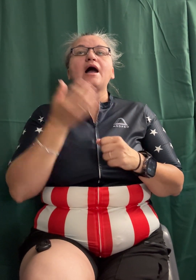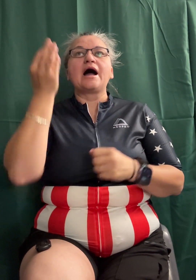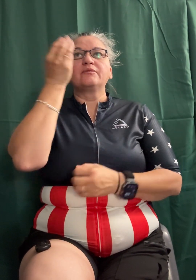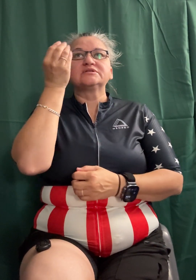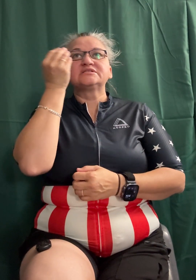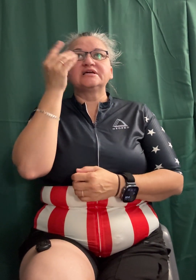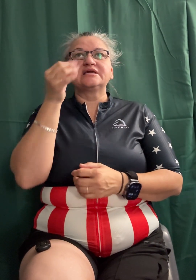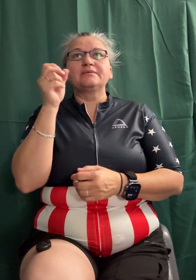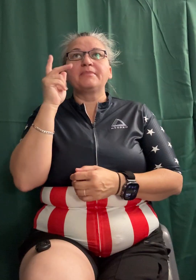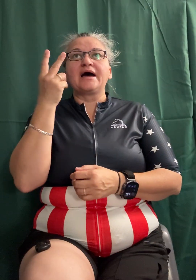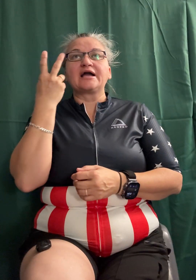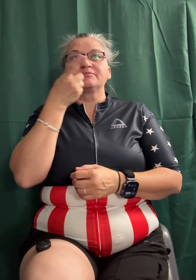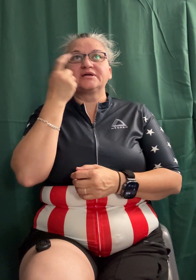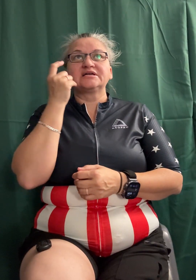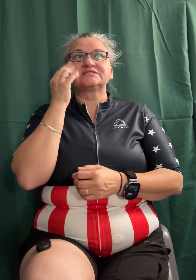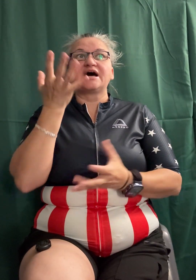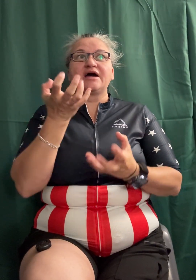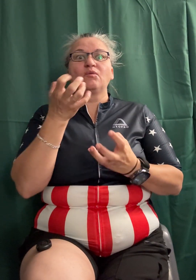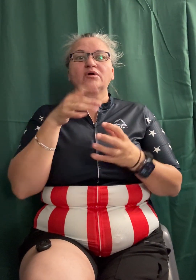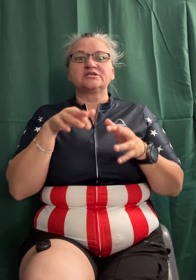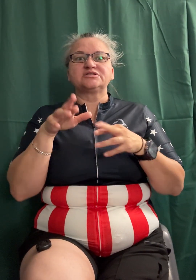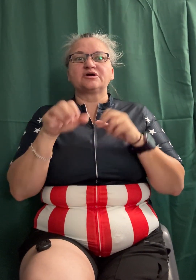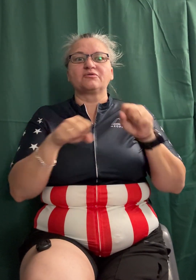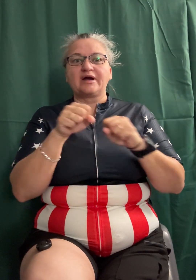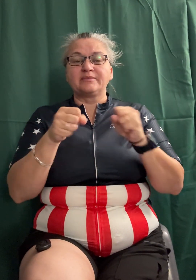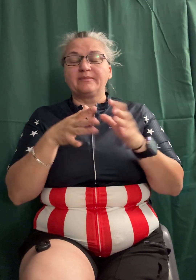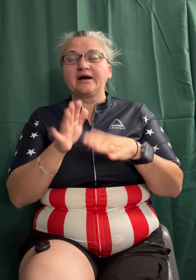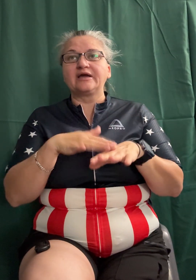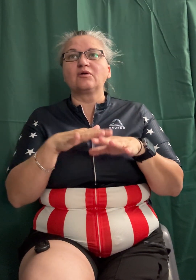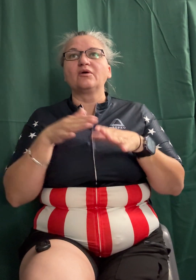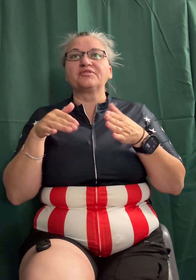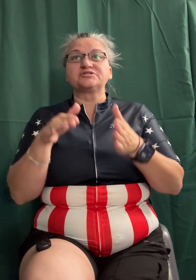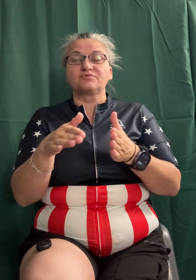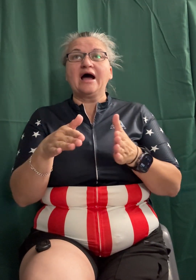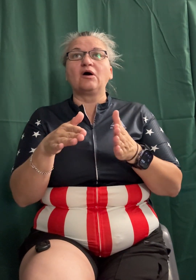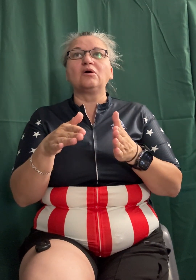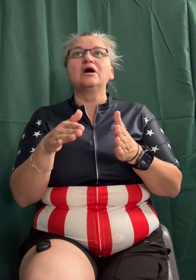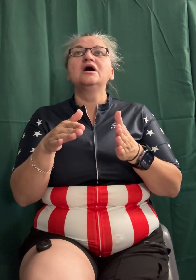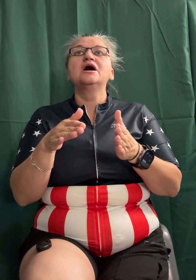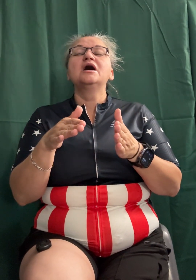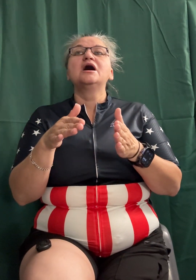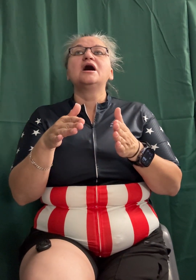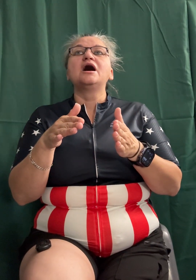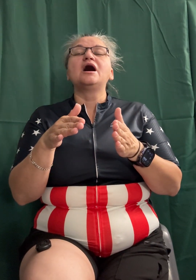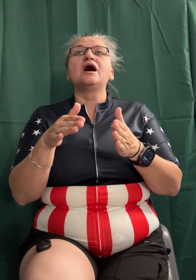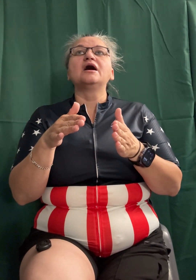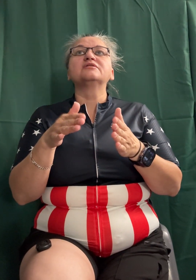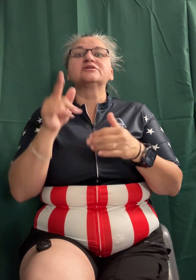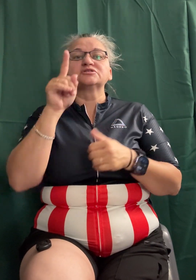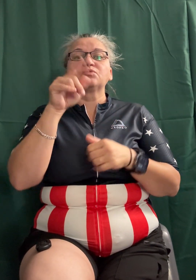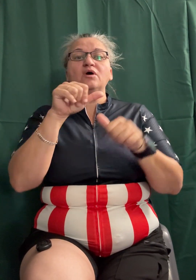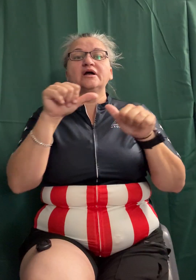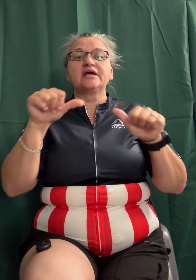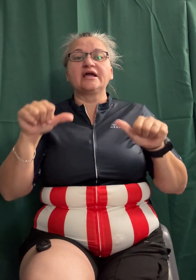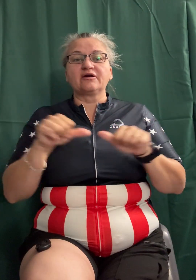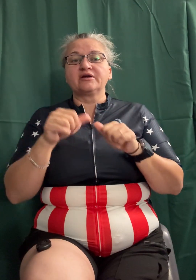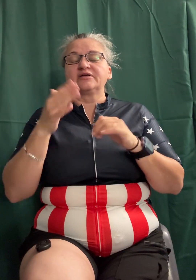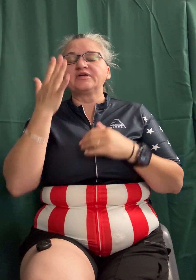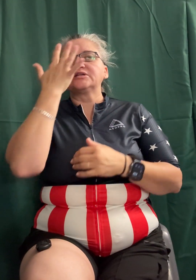I was thinking back because I wanted to go ride my bike on this route. There is one area that is